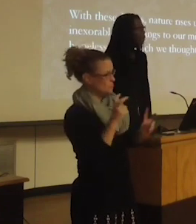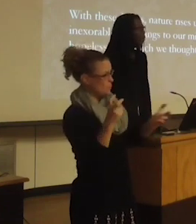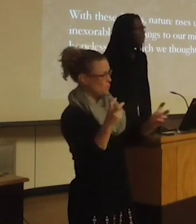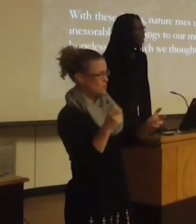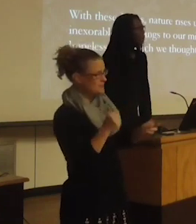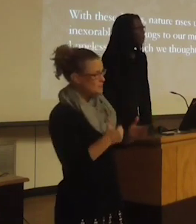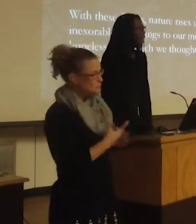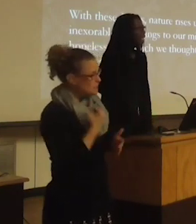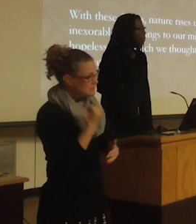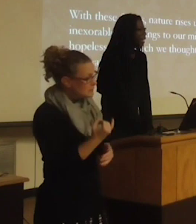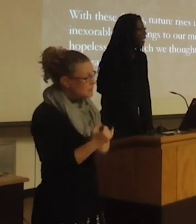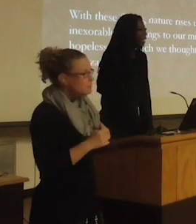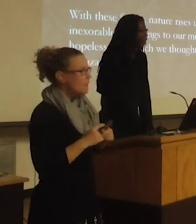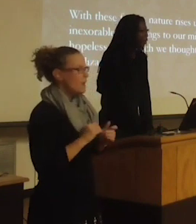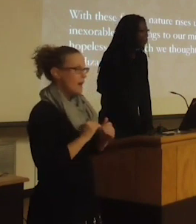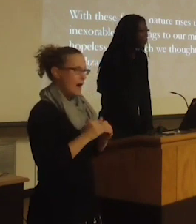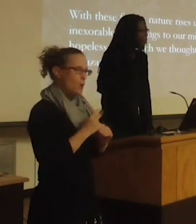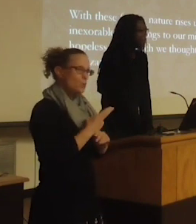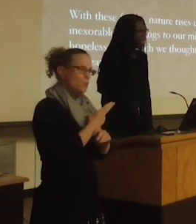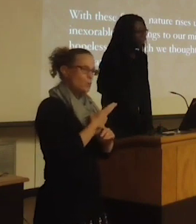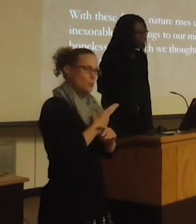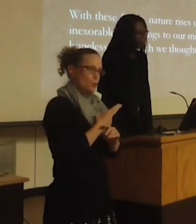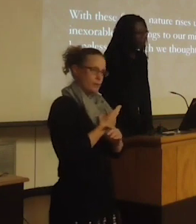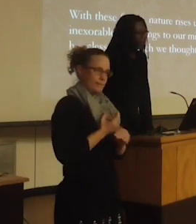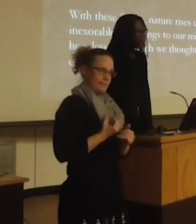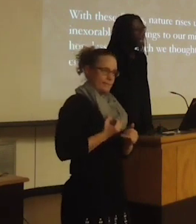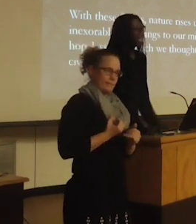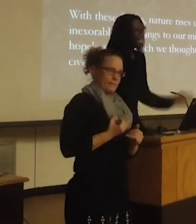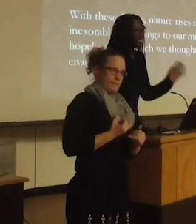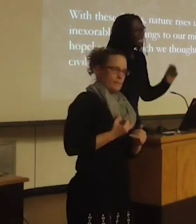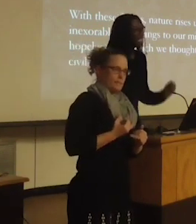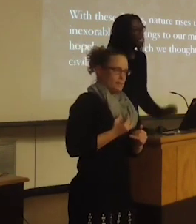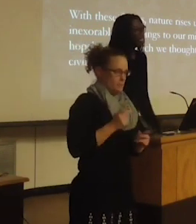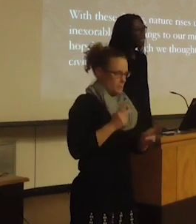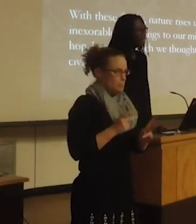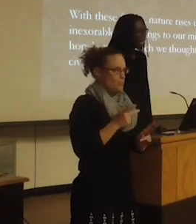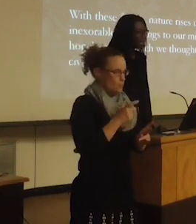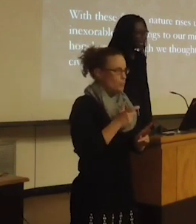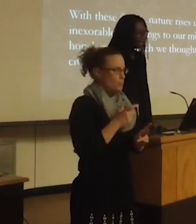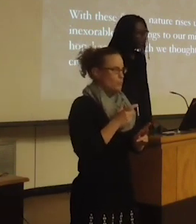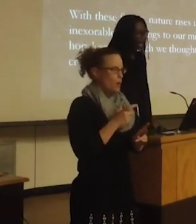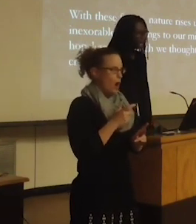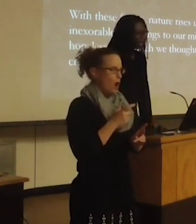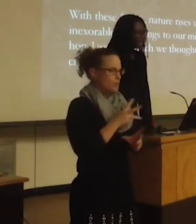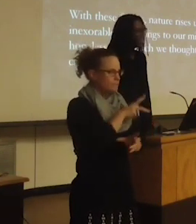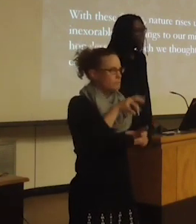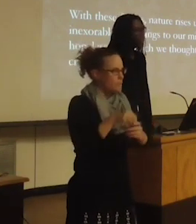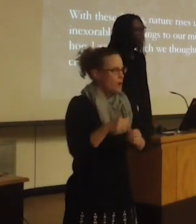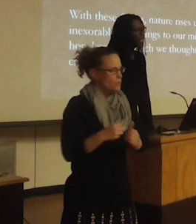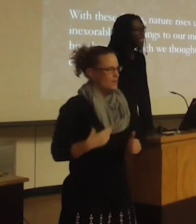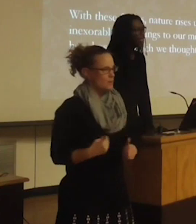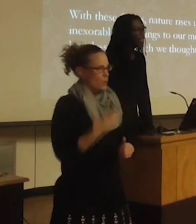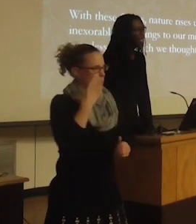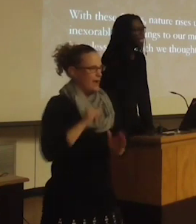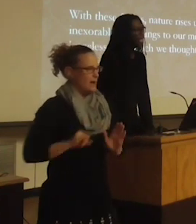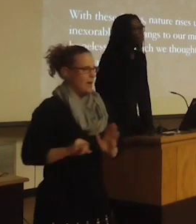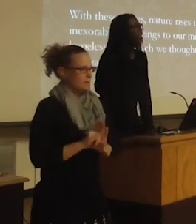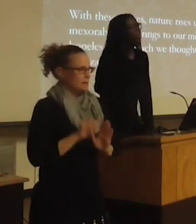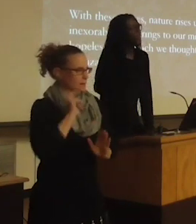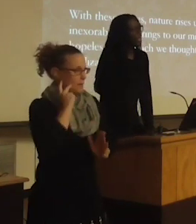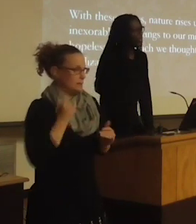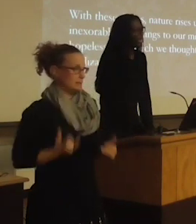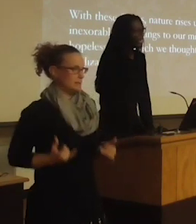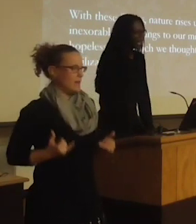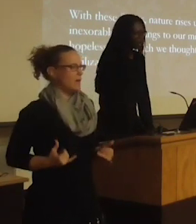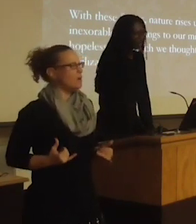means new, but the way that it's being used by people who are engaging in, like, white identity politics in the 21st century, it's